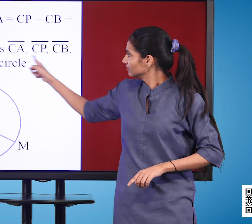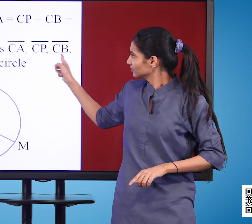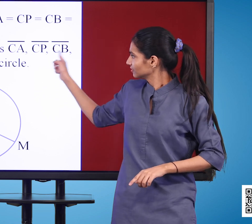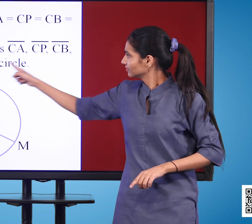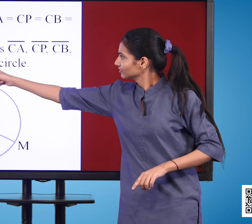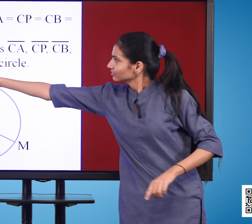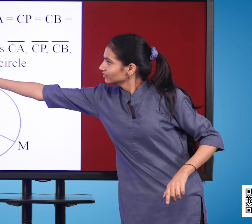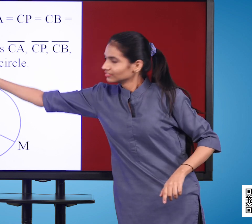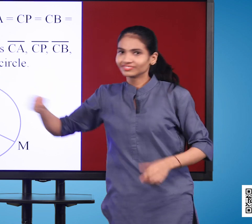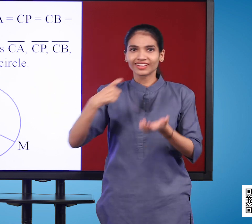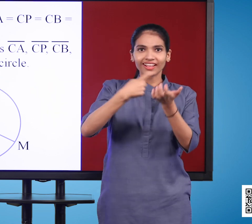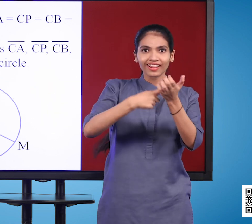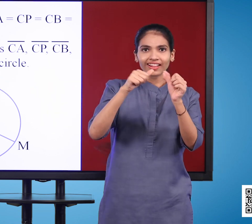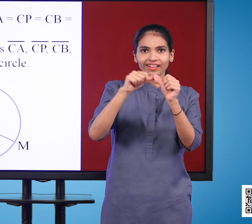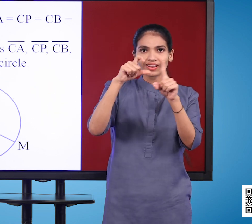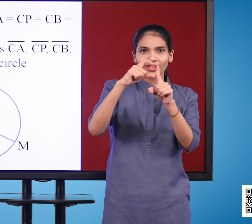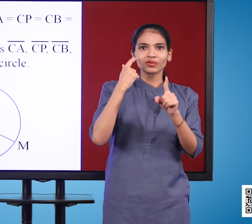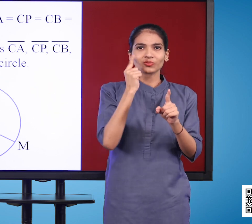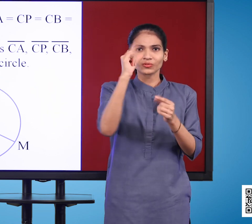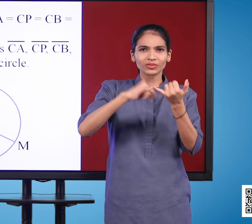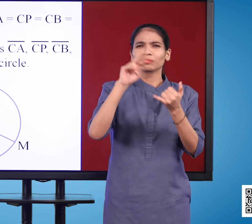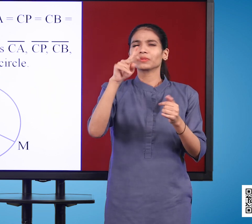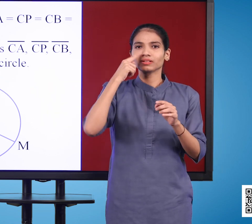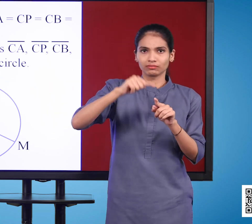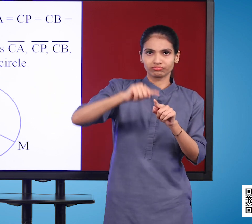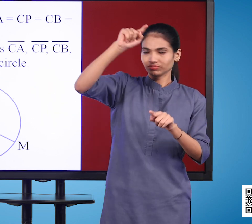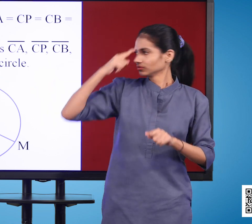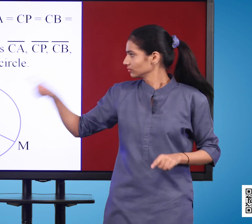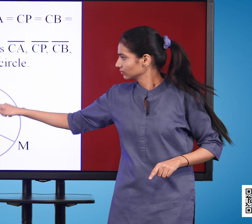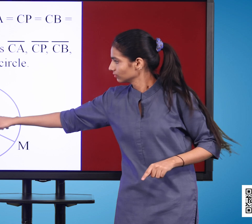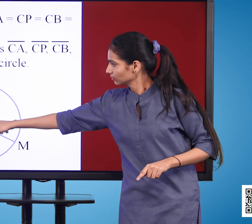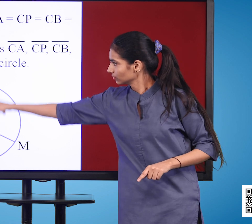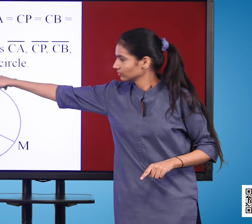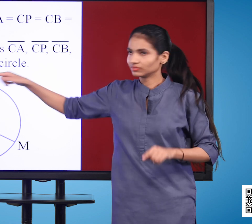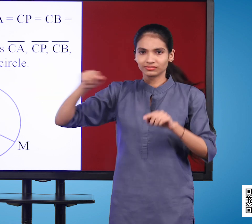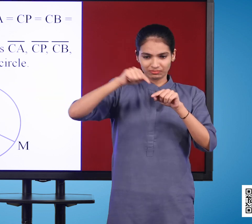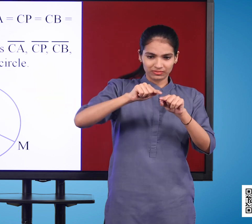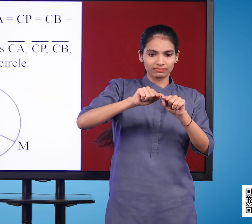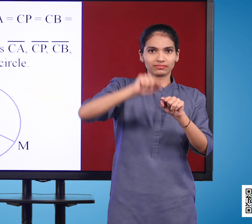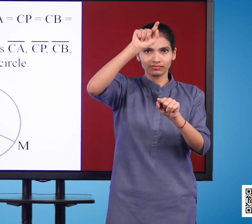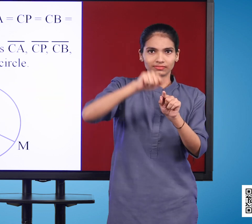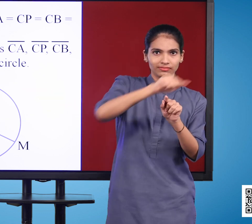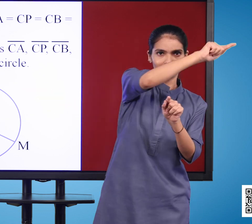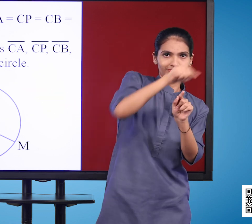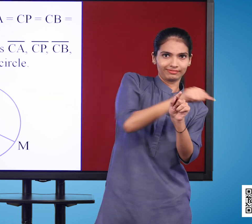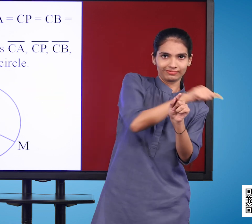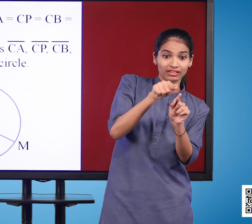Each of the segments CA, CP, CB, CM is radius of the circle.